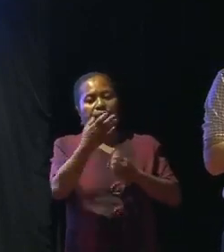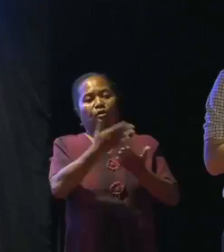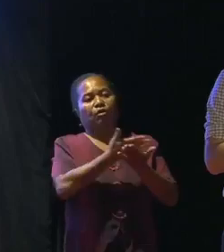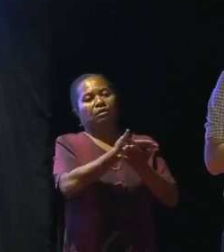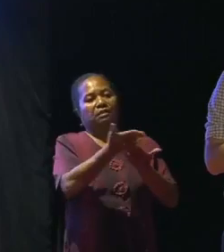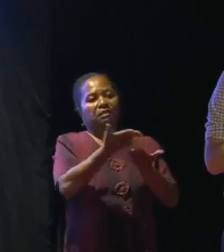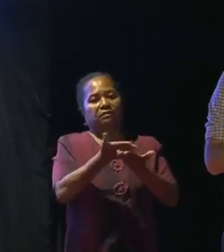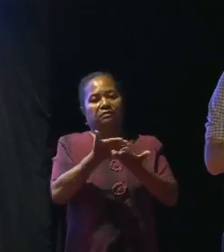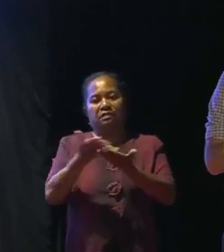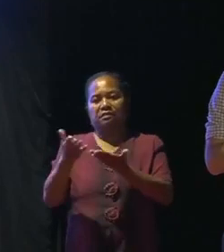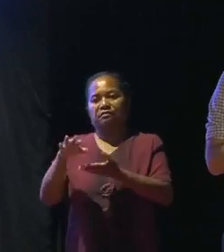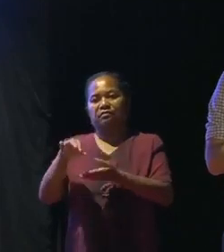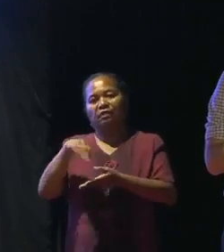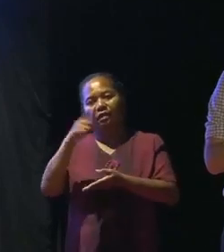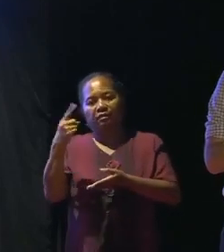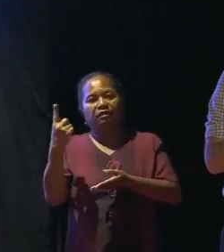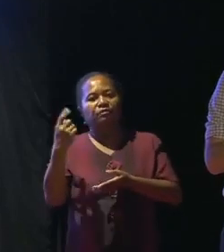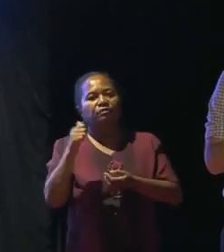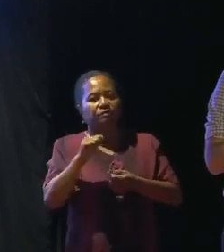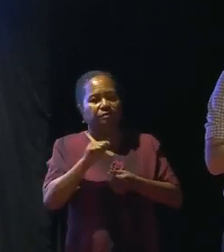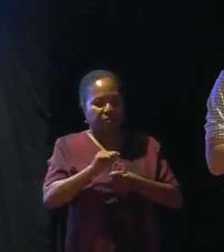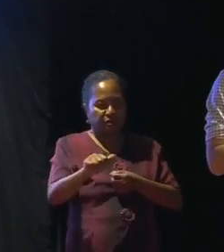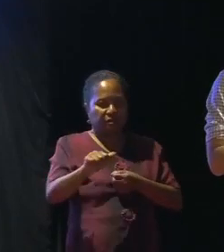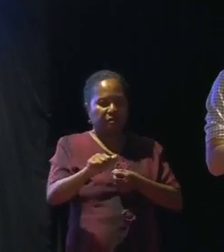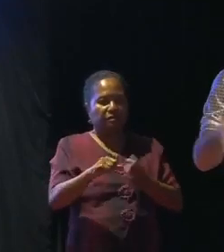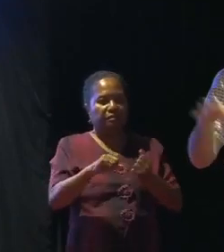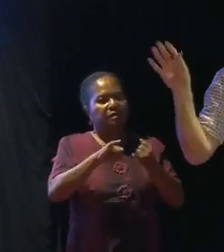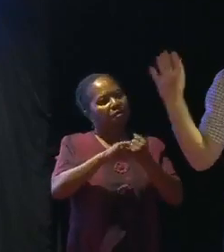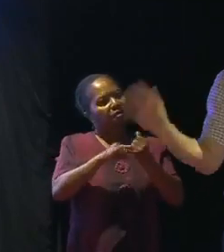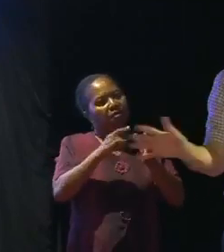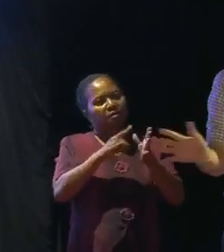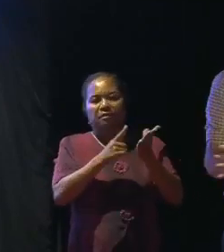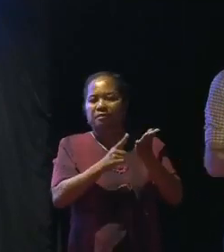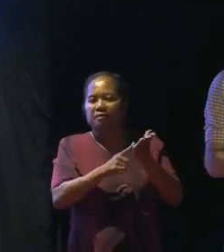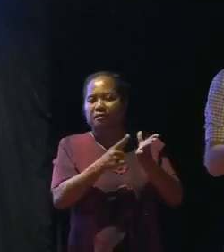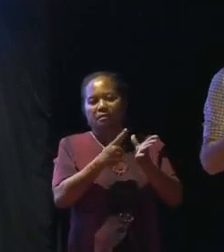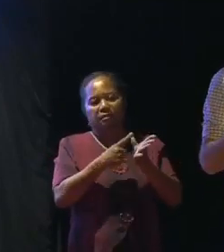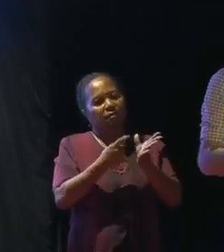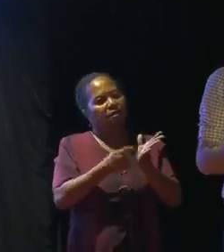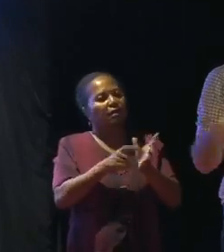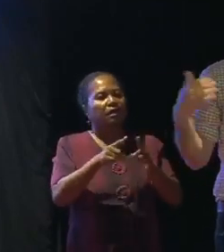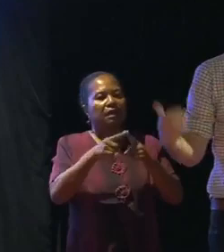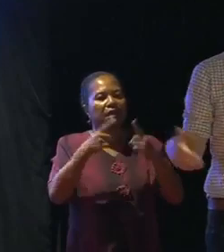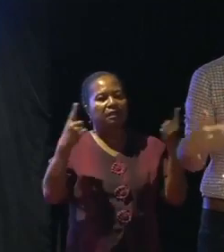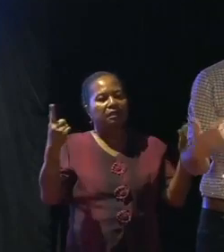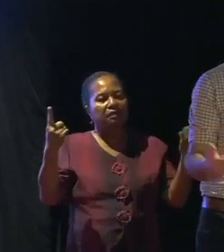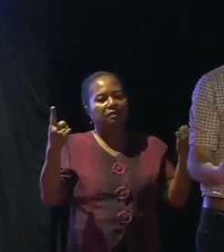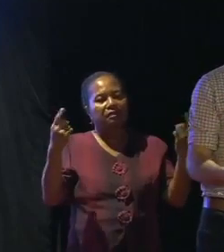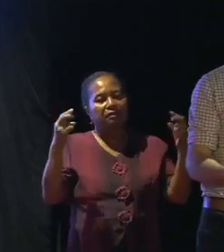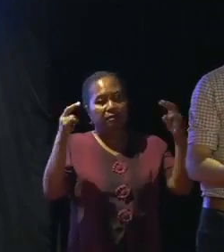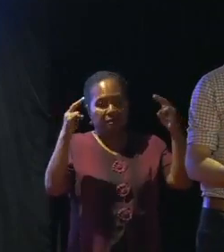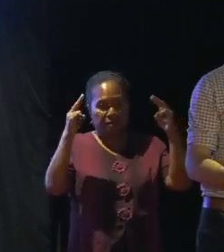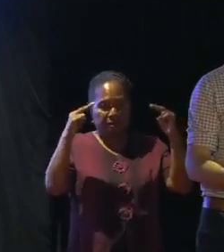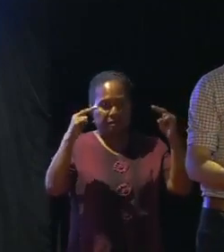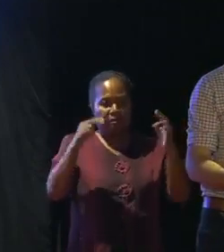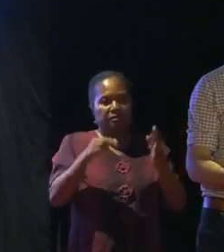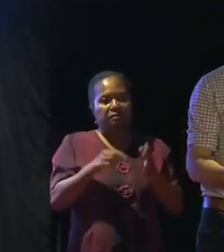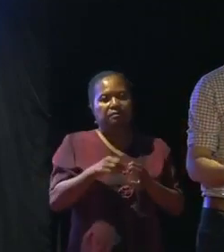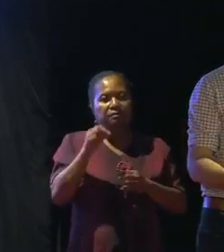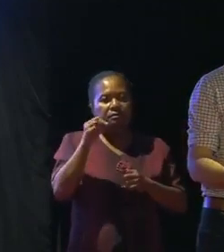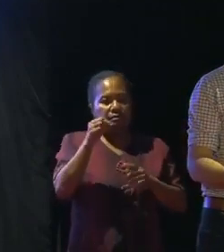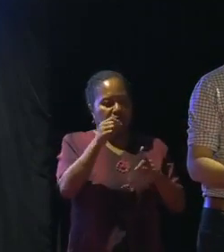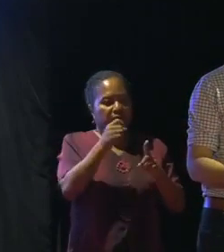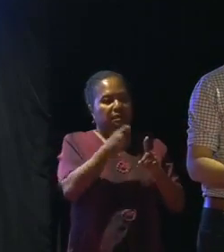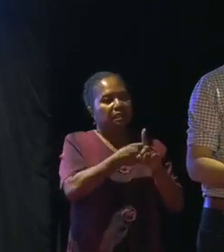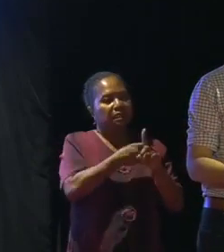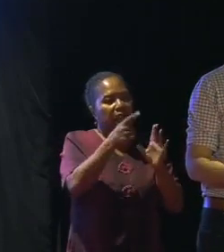calculators for everyone to use, okay? Whether that be salary and wages, GST, whatever it might be. we're going to put those tools online for